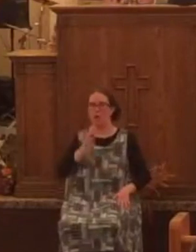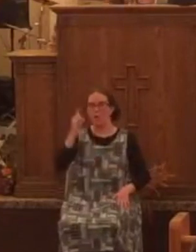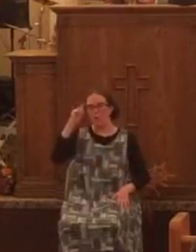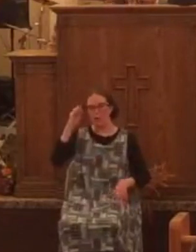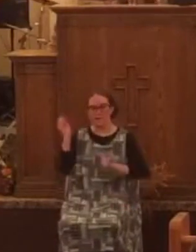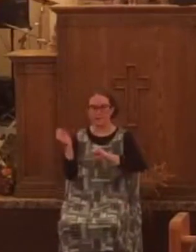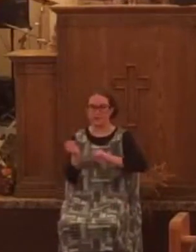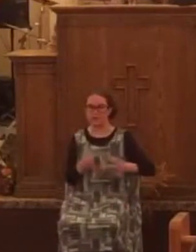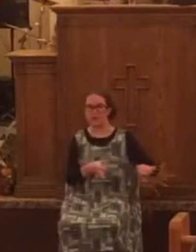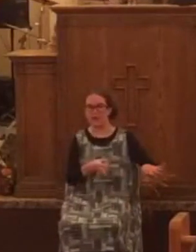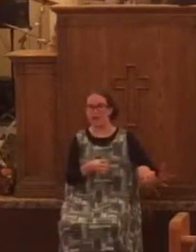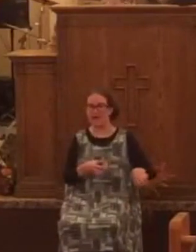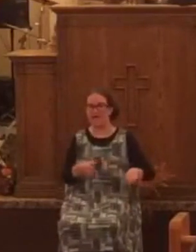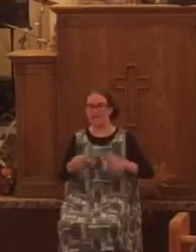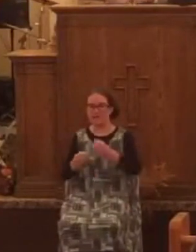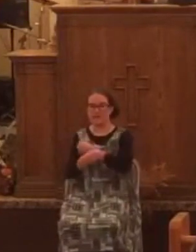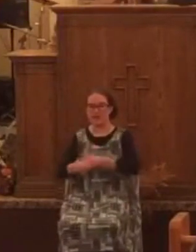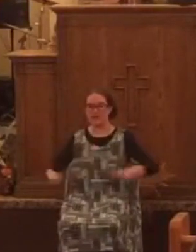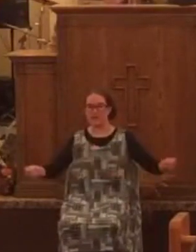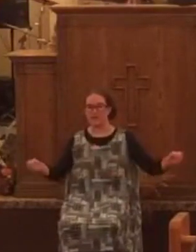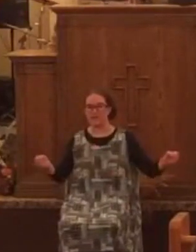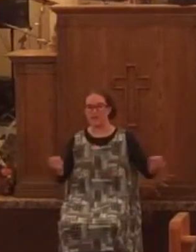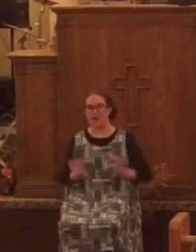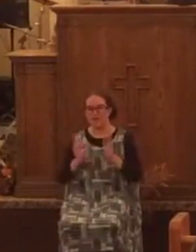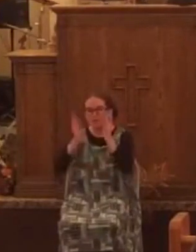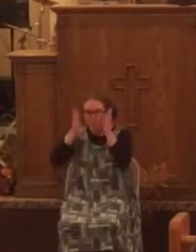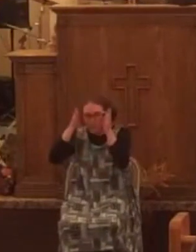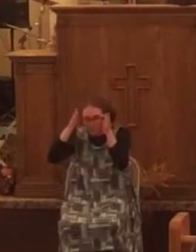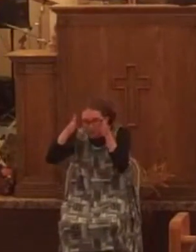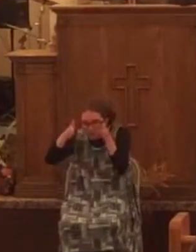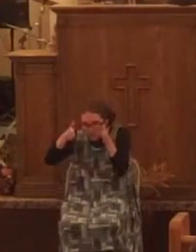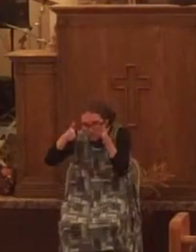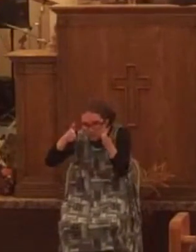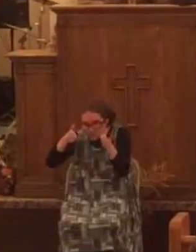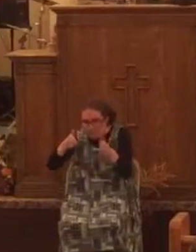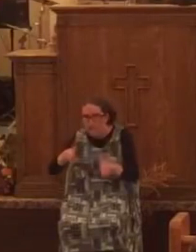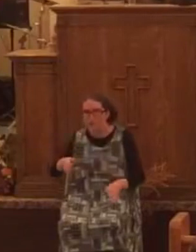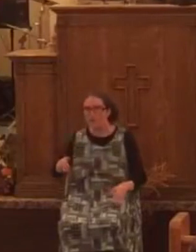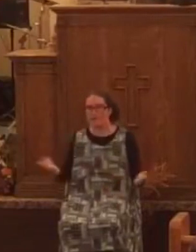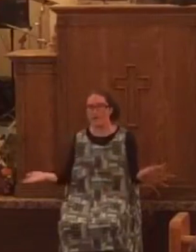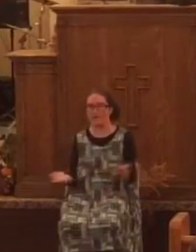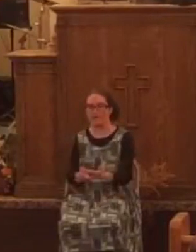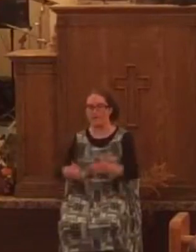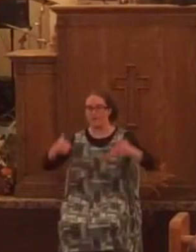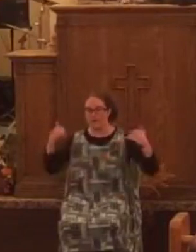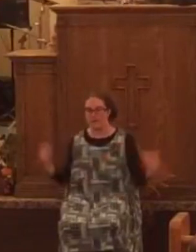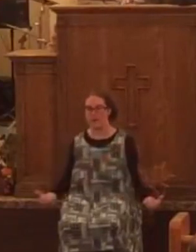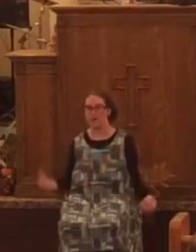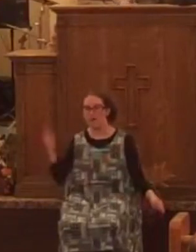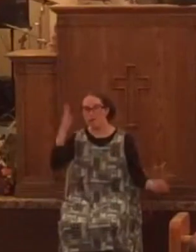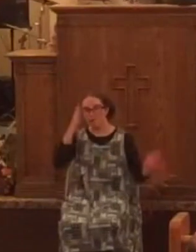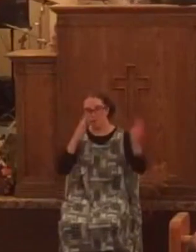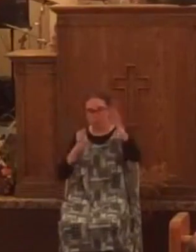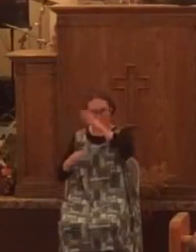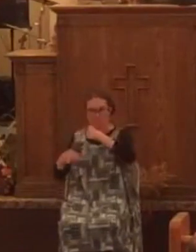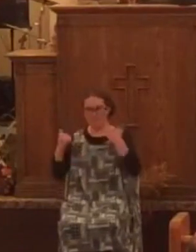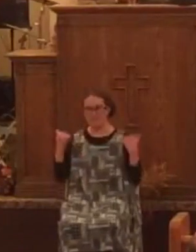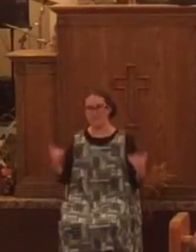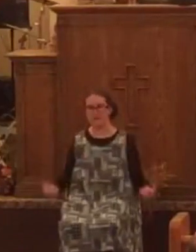off of salvation. Praise God and put it on, amen, the here and now, the problems of today.